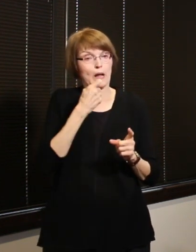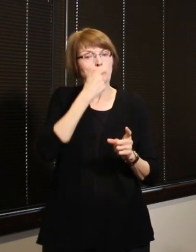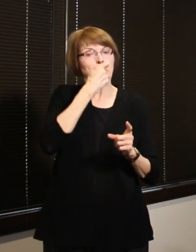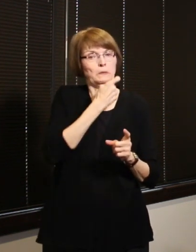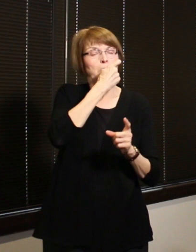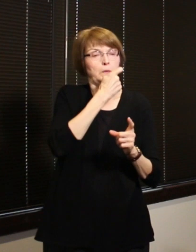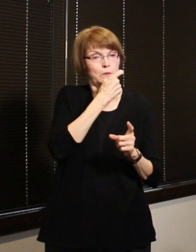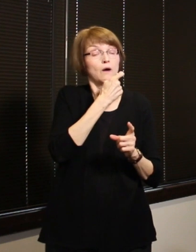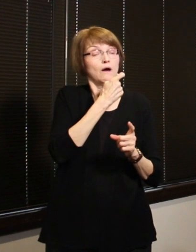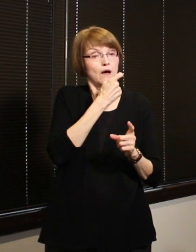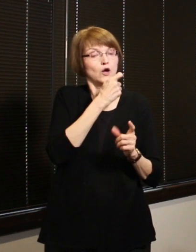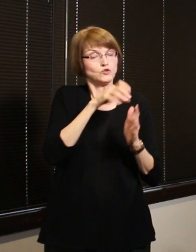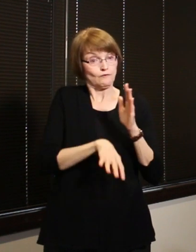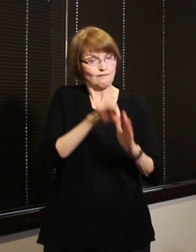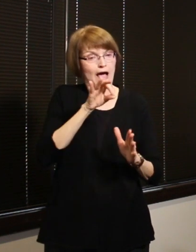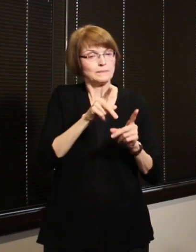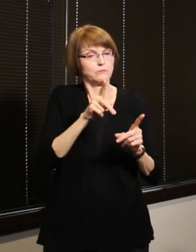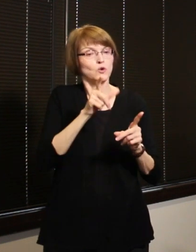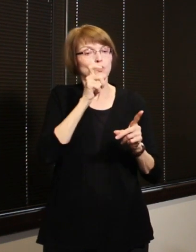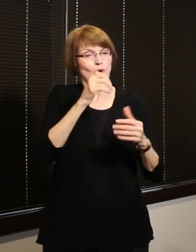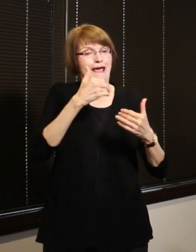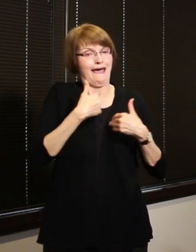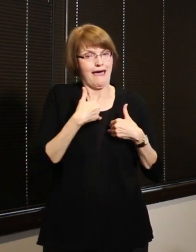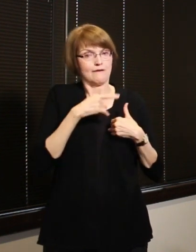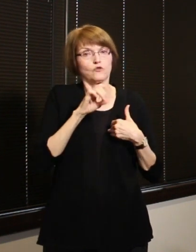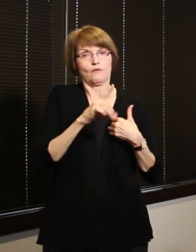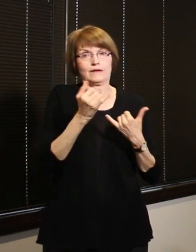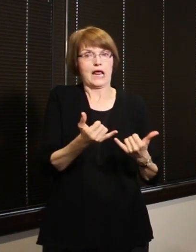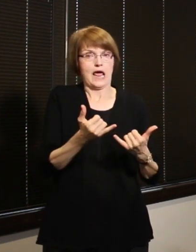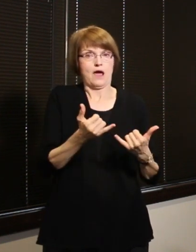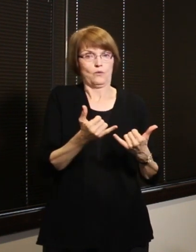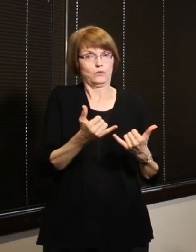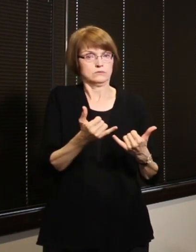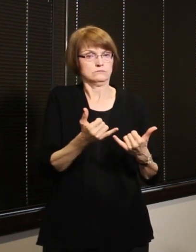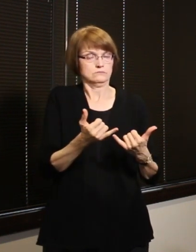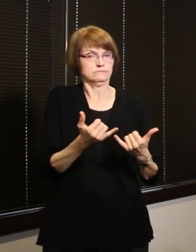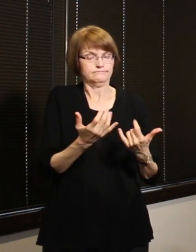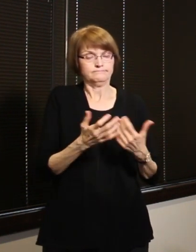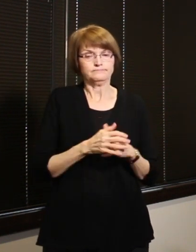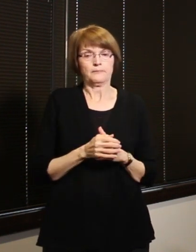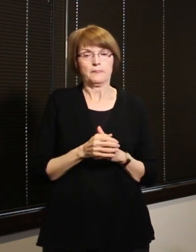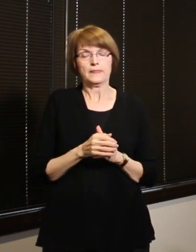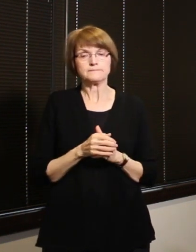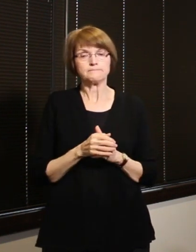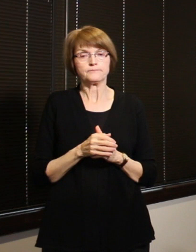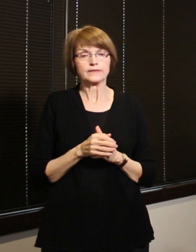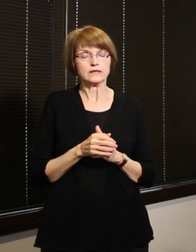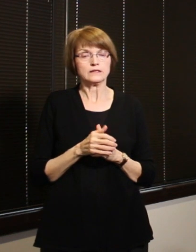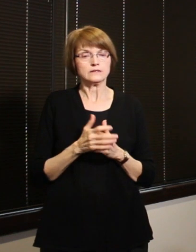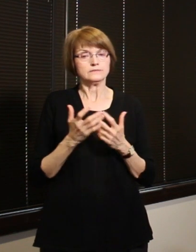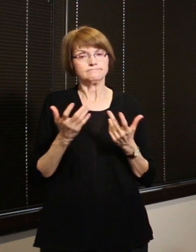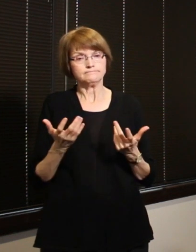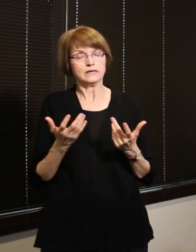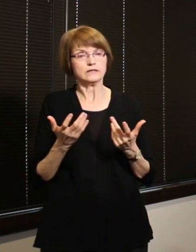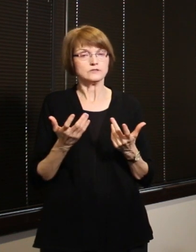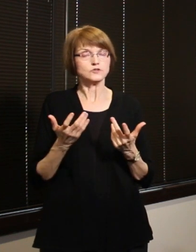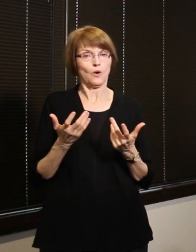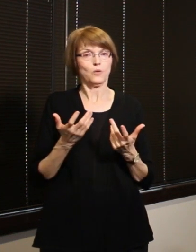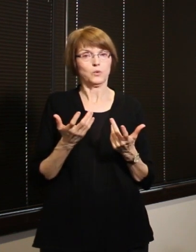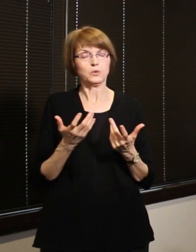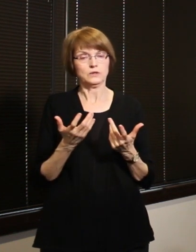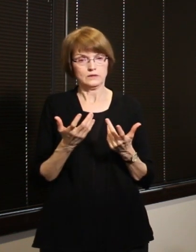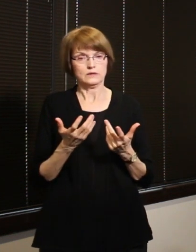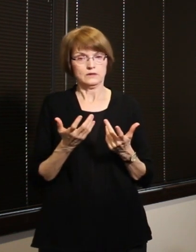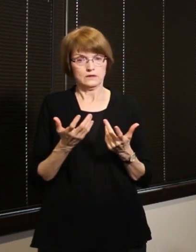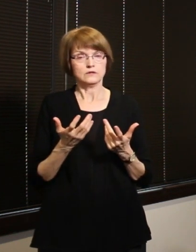that's used to diagnose people or say you have an active infection. And so when we look at the number of cases